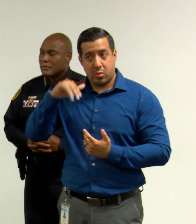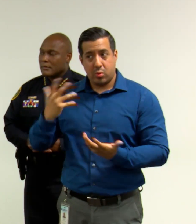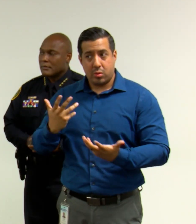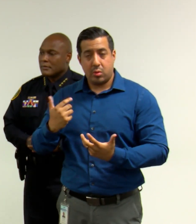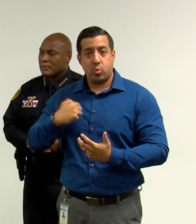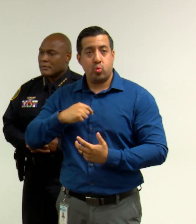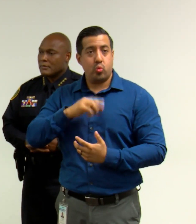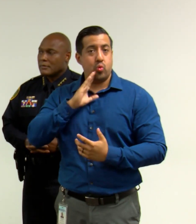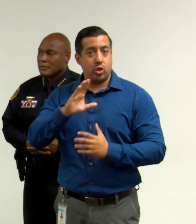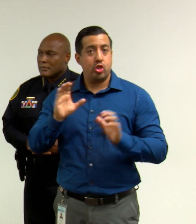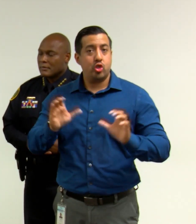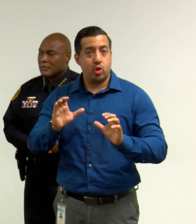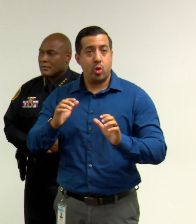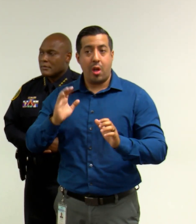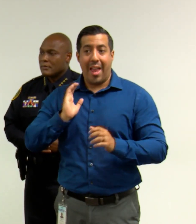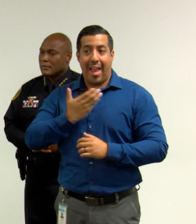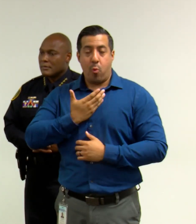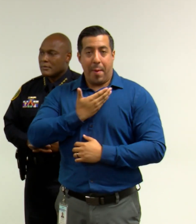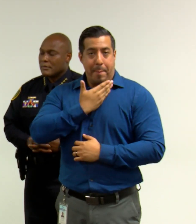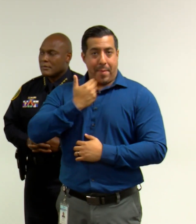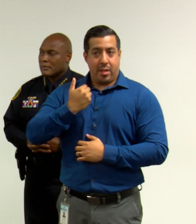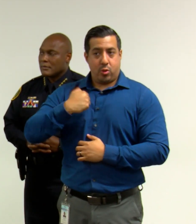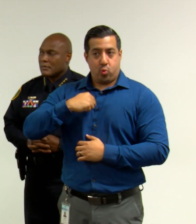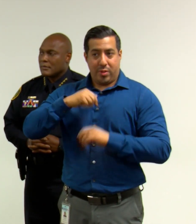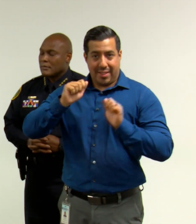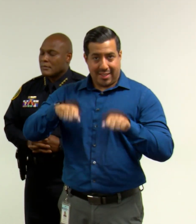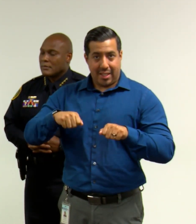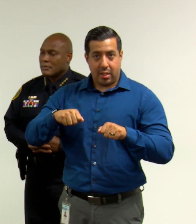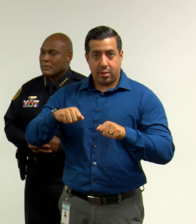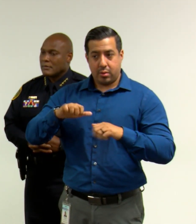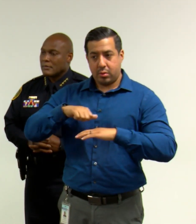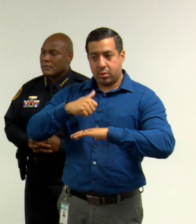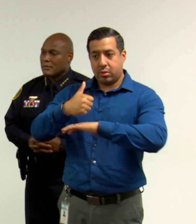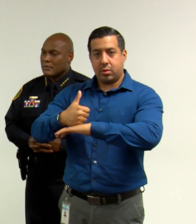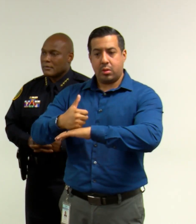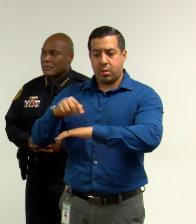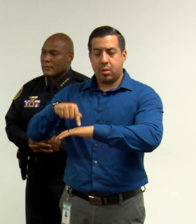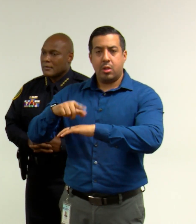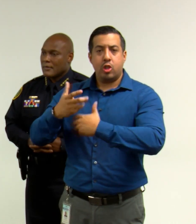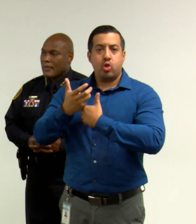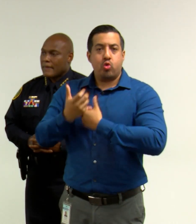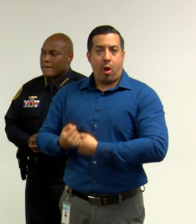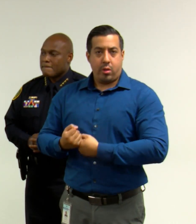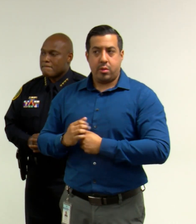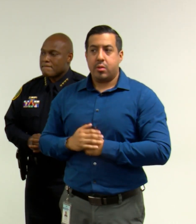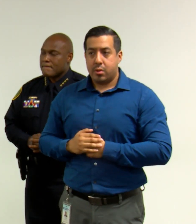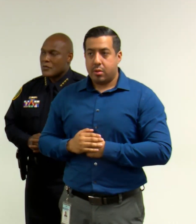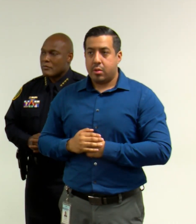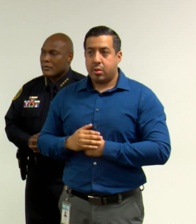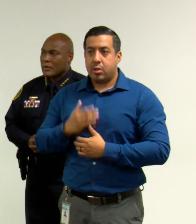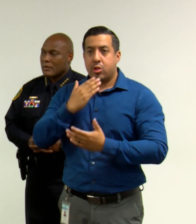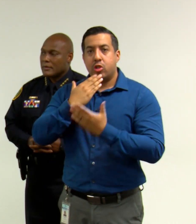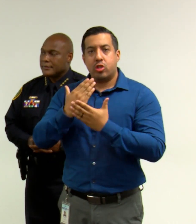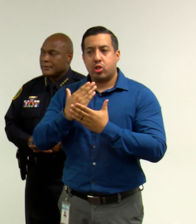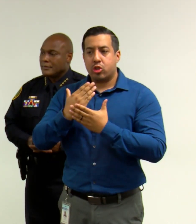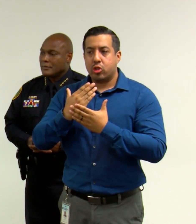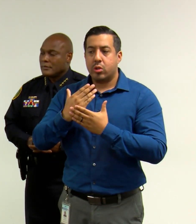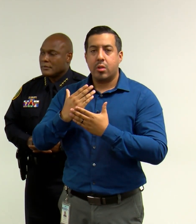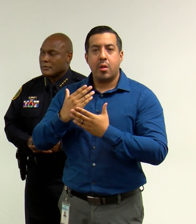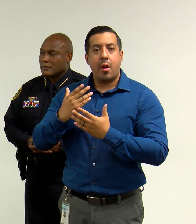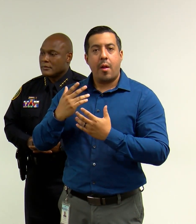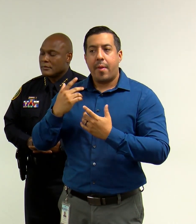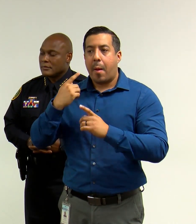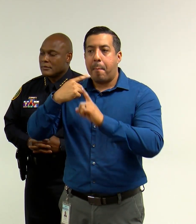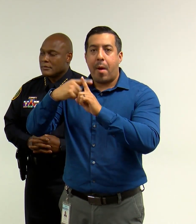do as best we can to establish that trust and build a positive